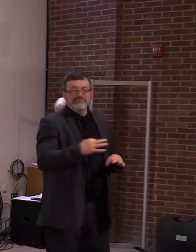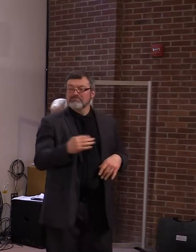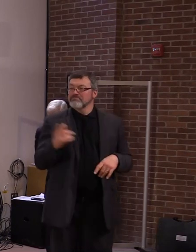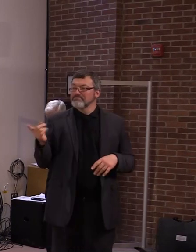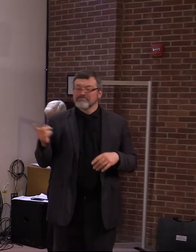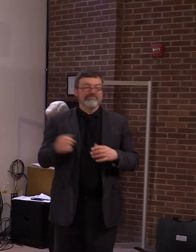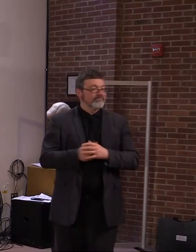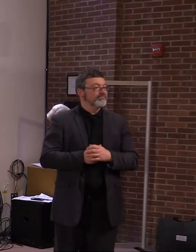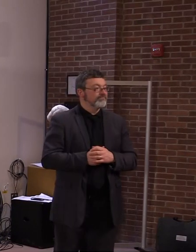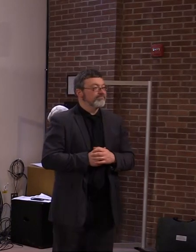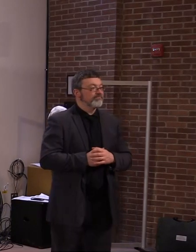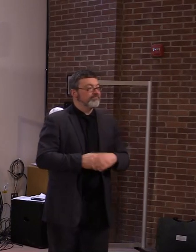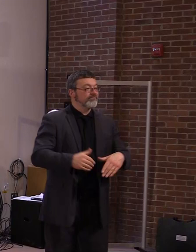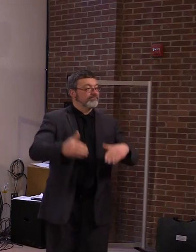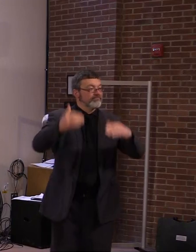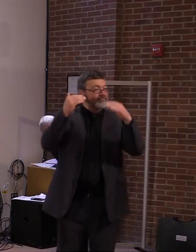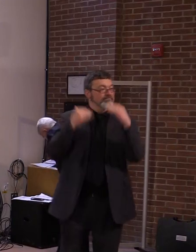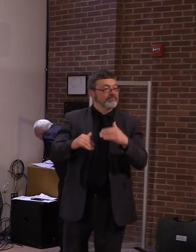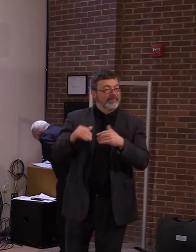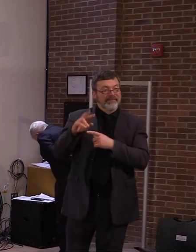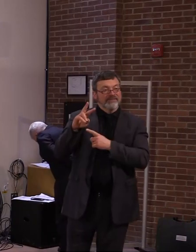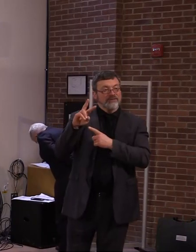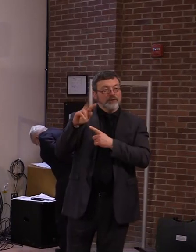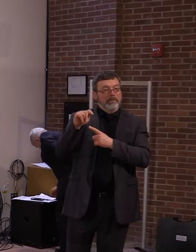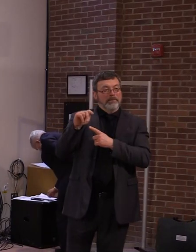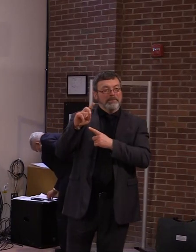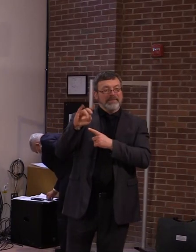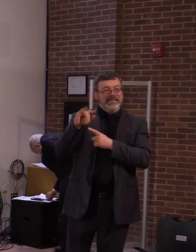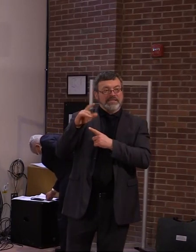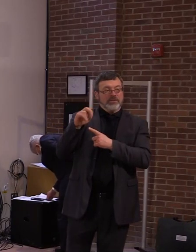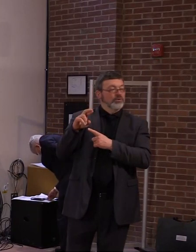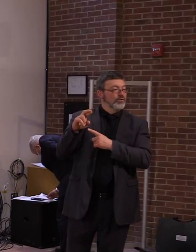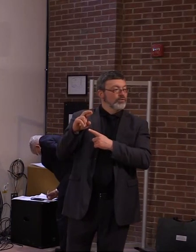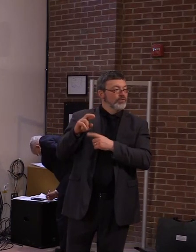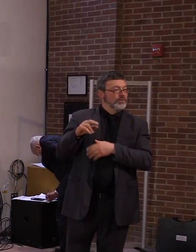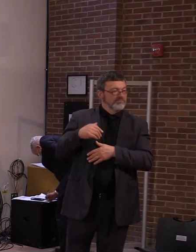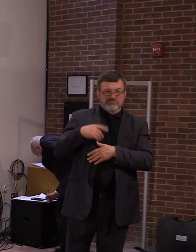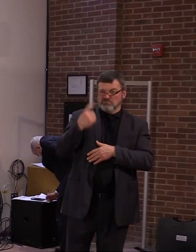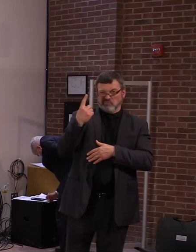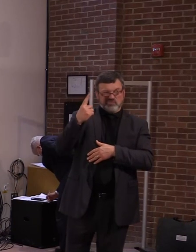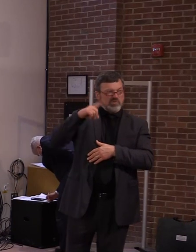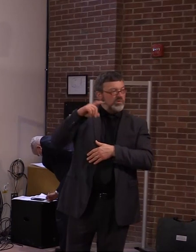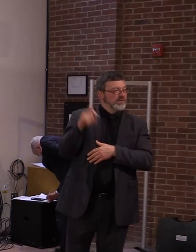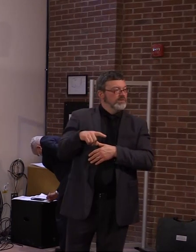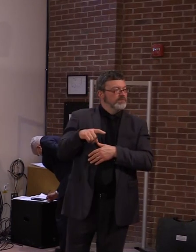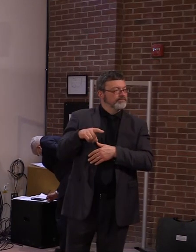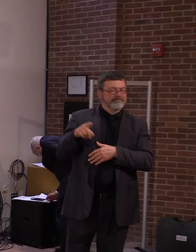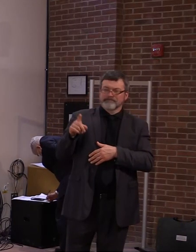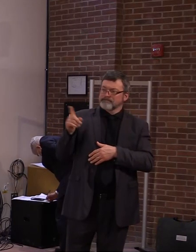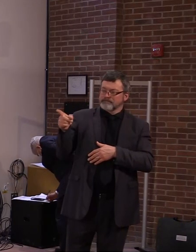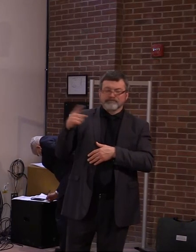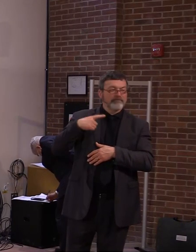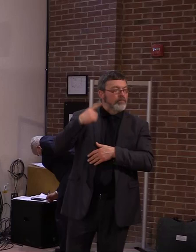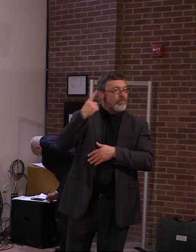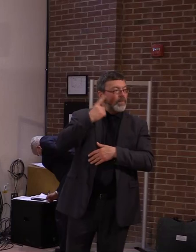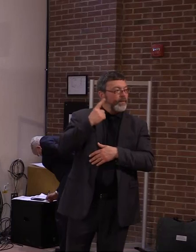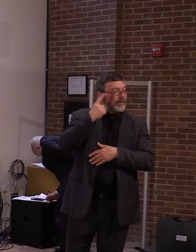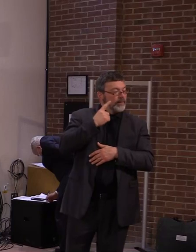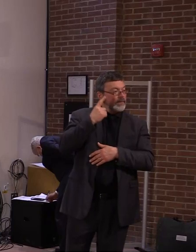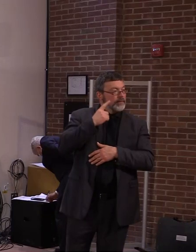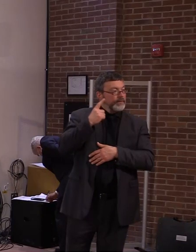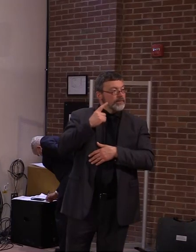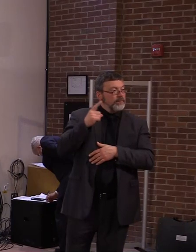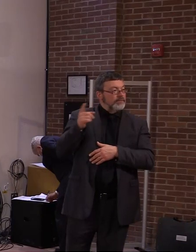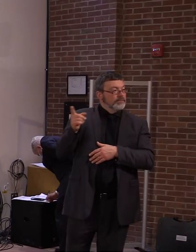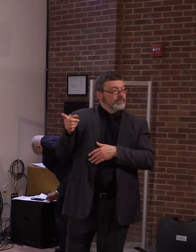Leora, VP Digger. Hi, I have just one question. I wanted to know if you guys know how many elective procedures